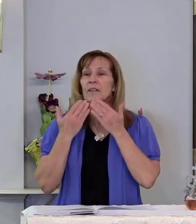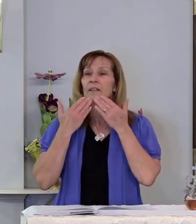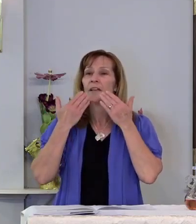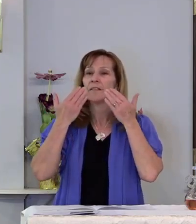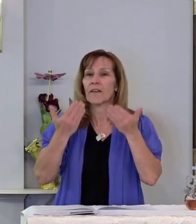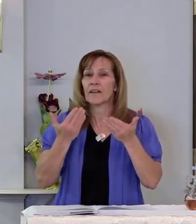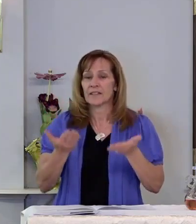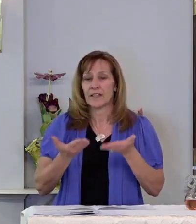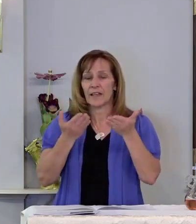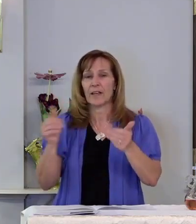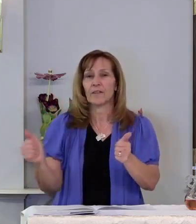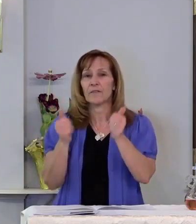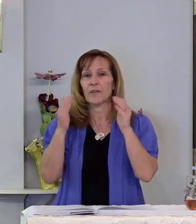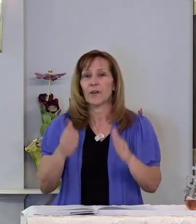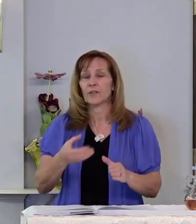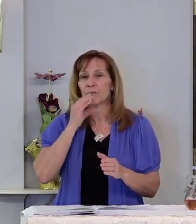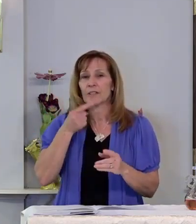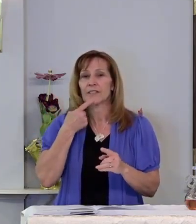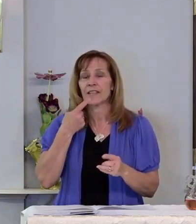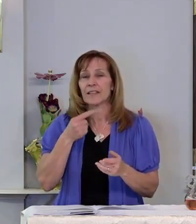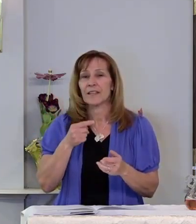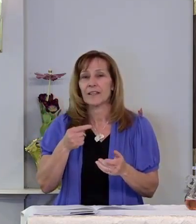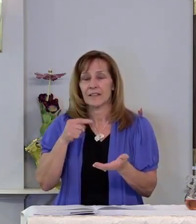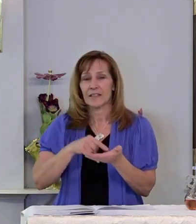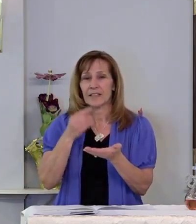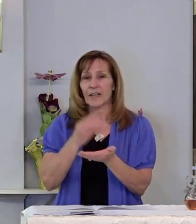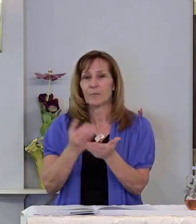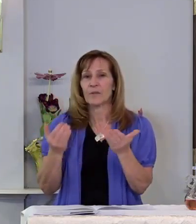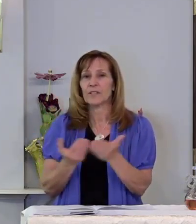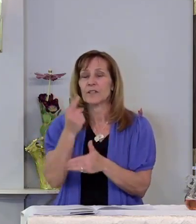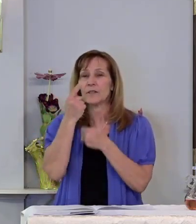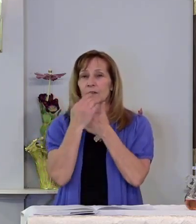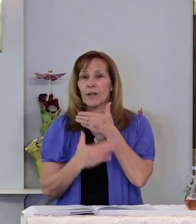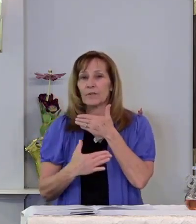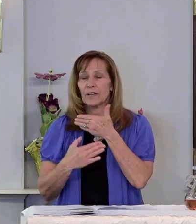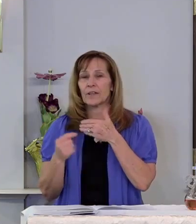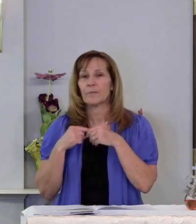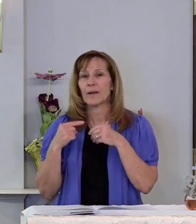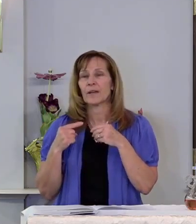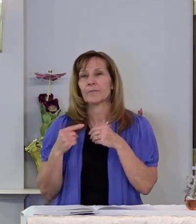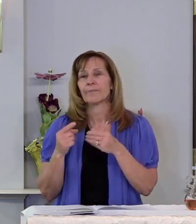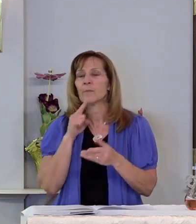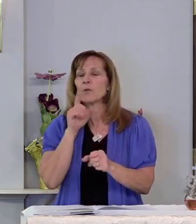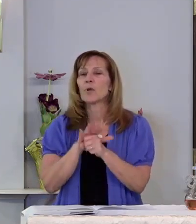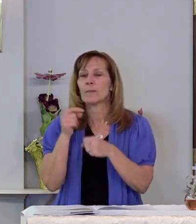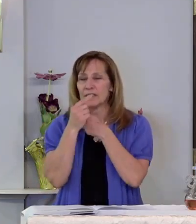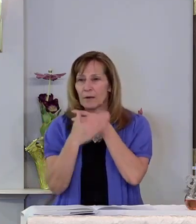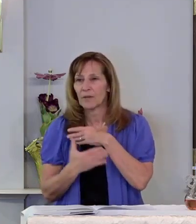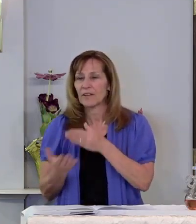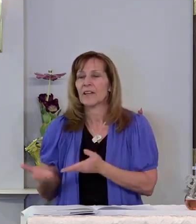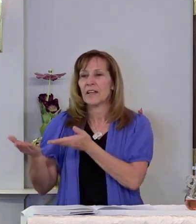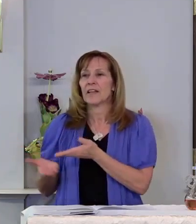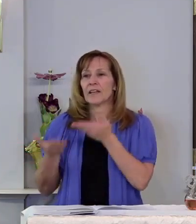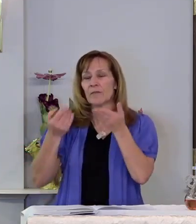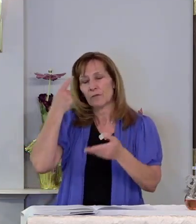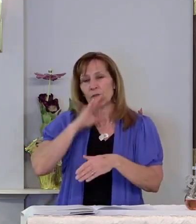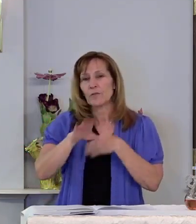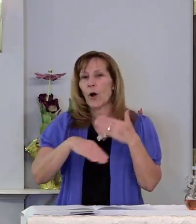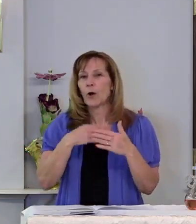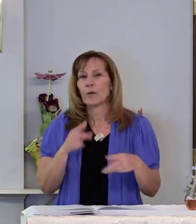his followers, saying, "Take and eat. This is my body given for you. Do this for the remembrance of